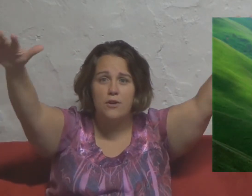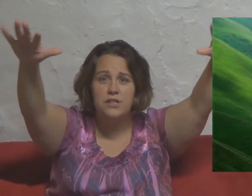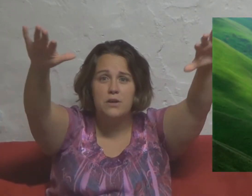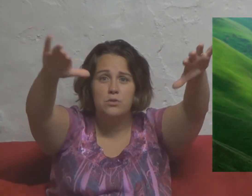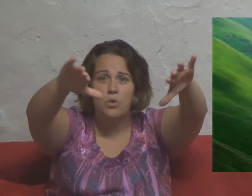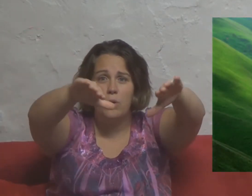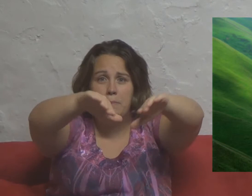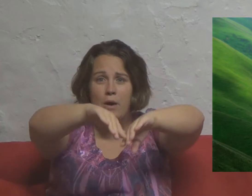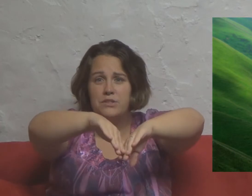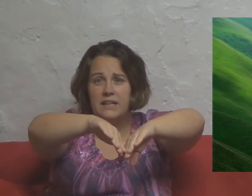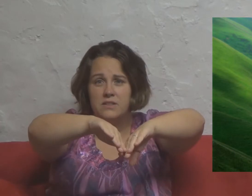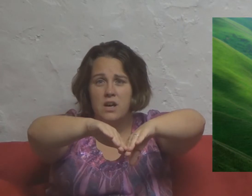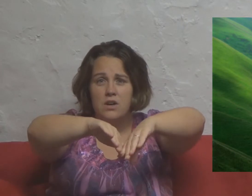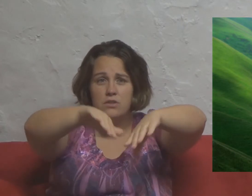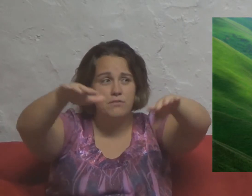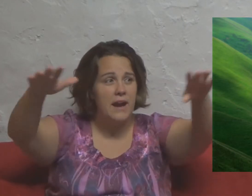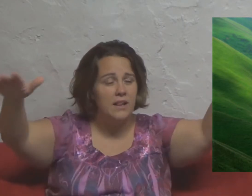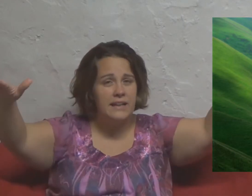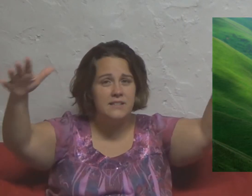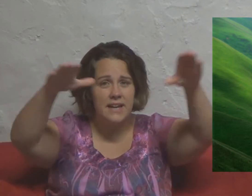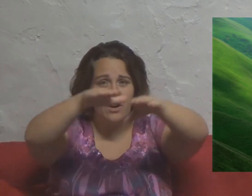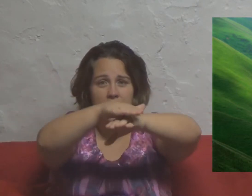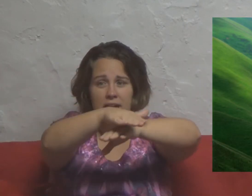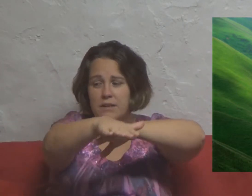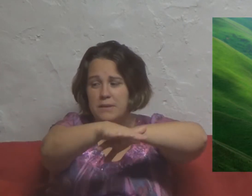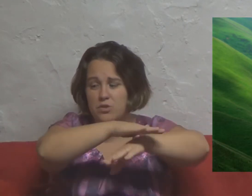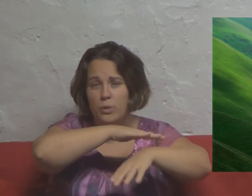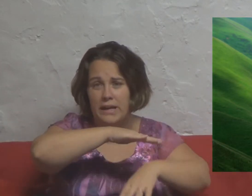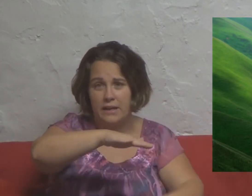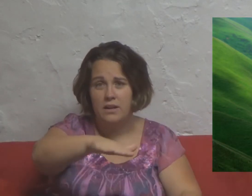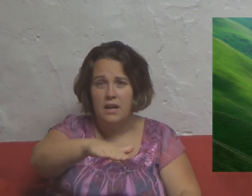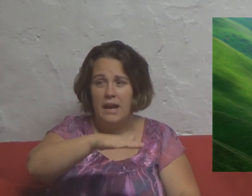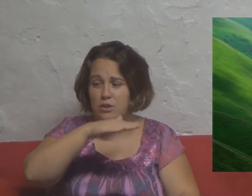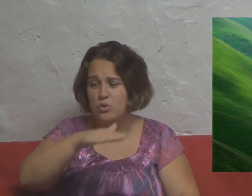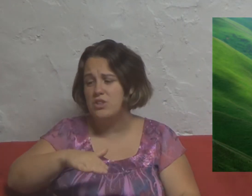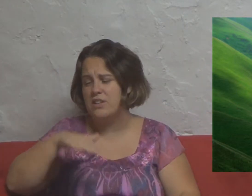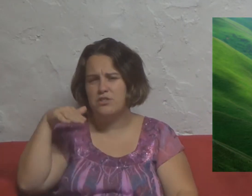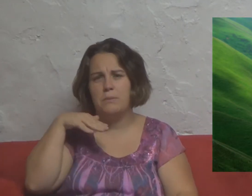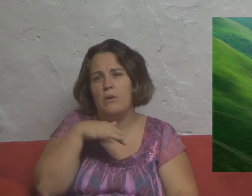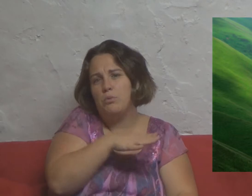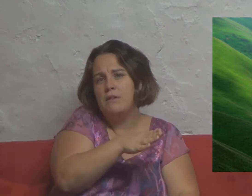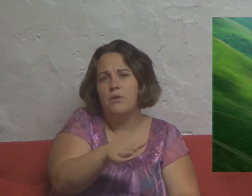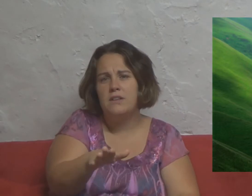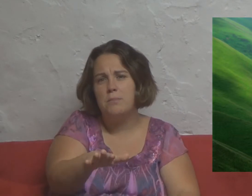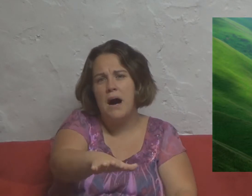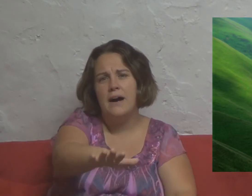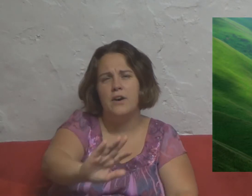large hills or mountains. So the valley is the area in between. And usually there's going to be a river at the